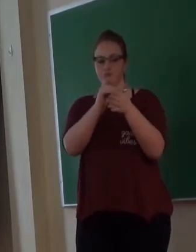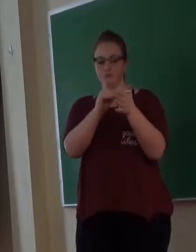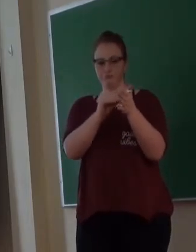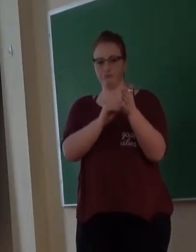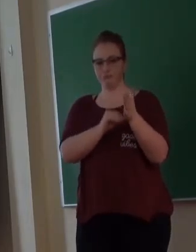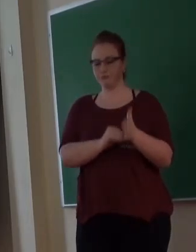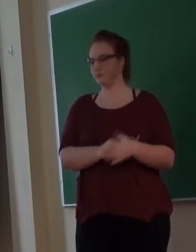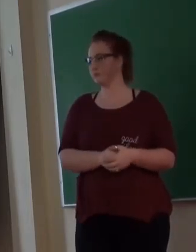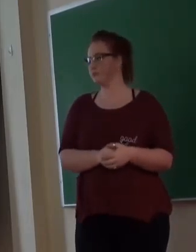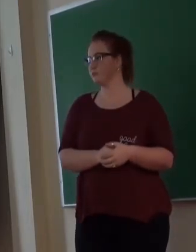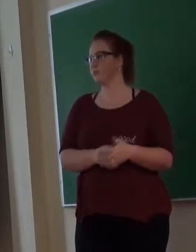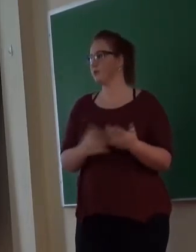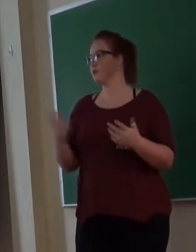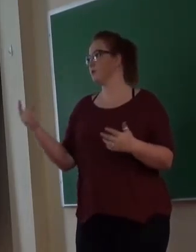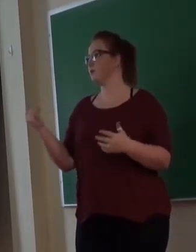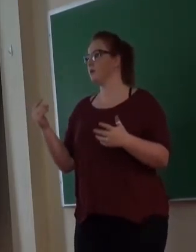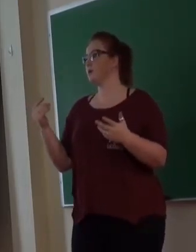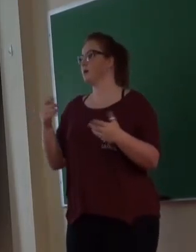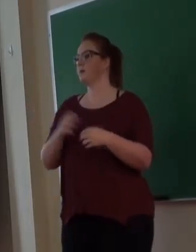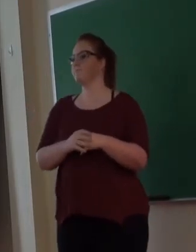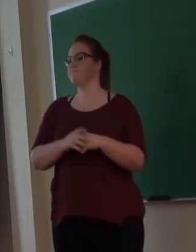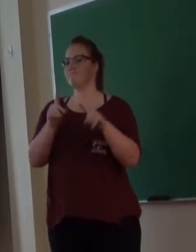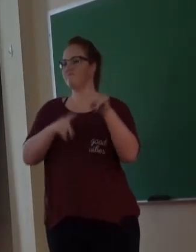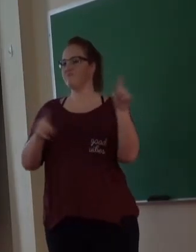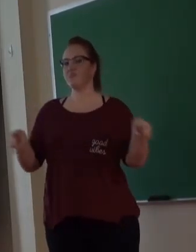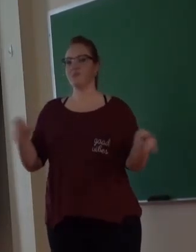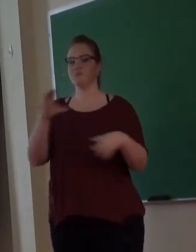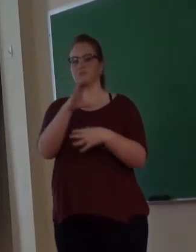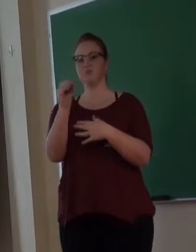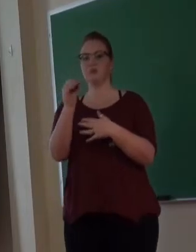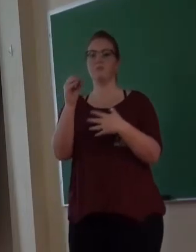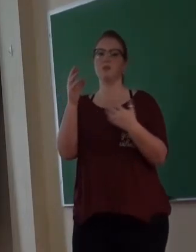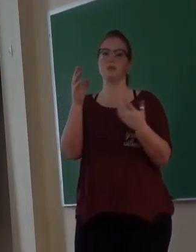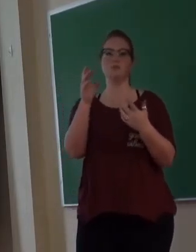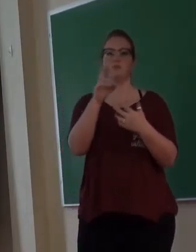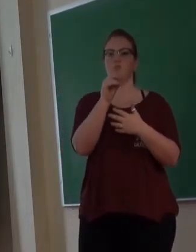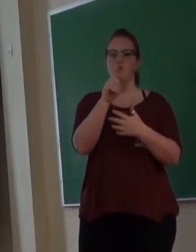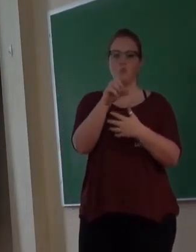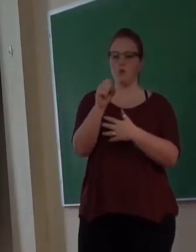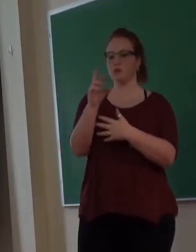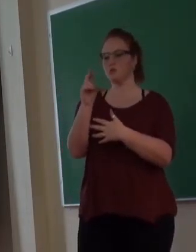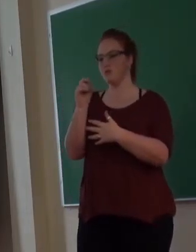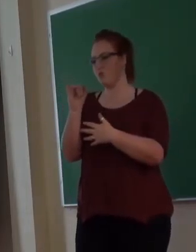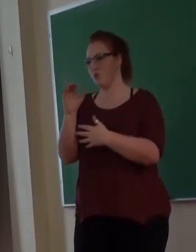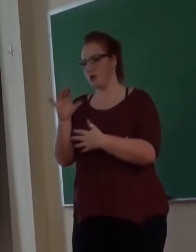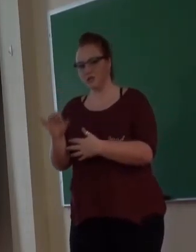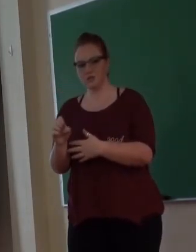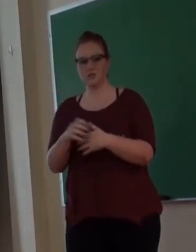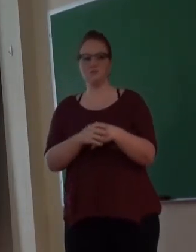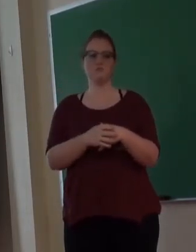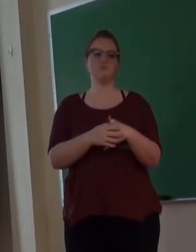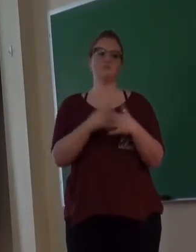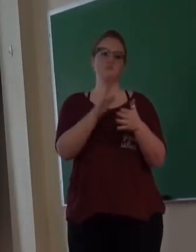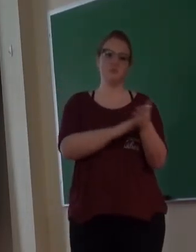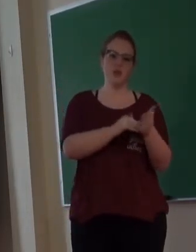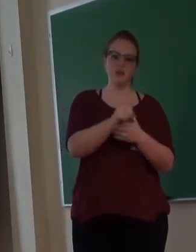Rental Car, Sherwin-Williams Paints, Rolls-Royce was there, a lot of big companies that are always